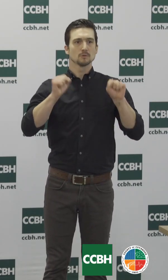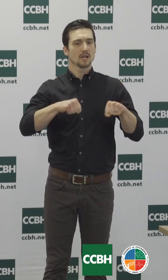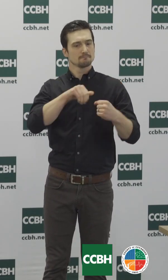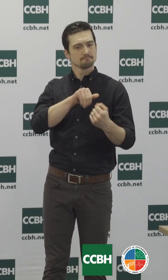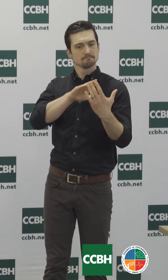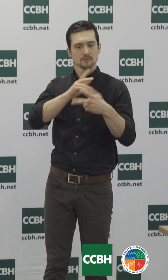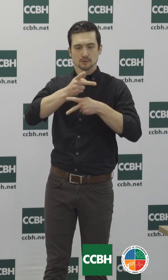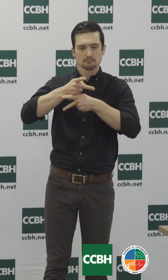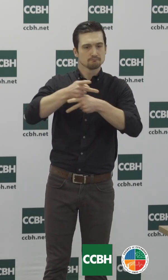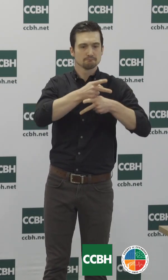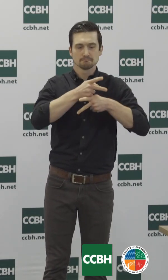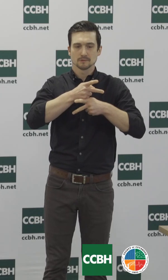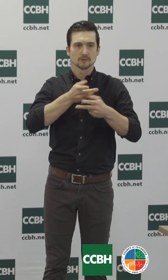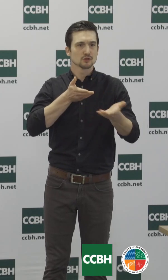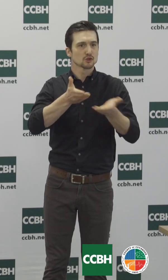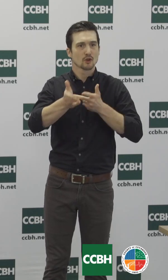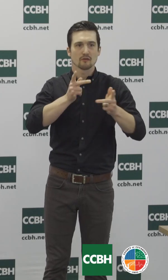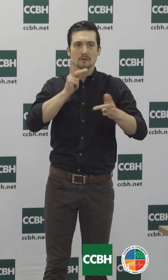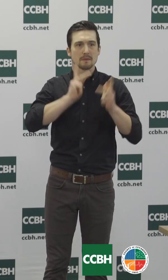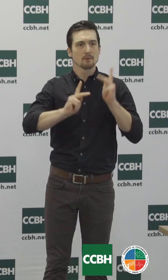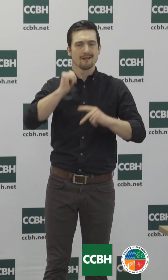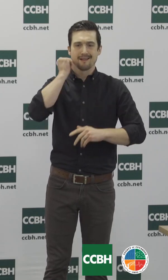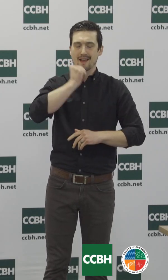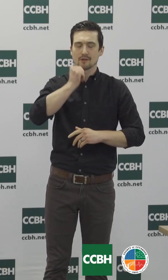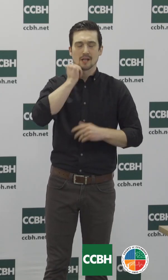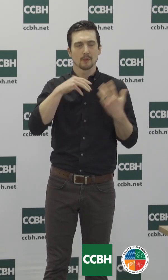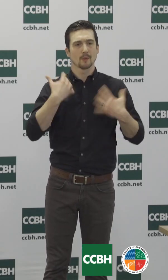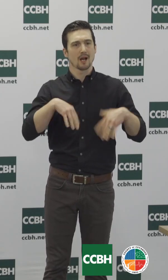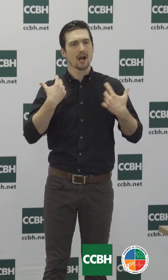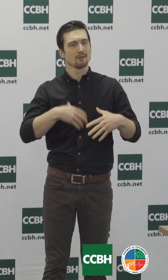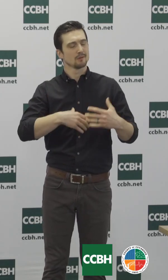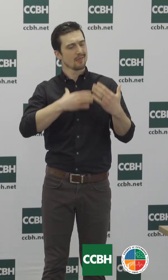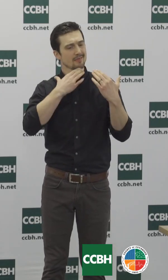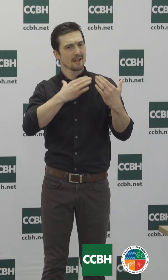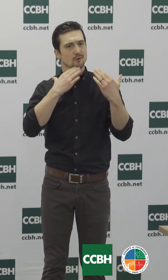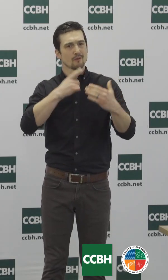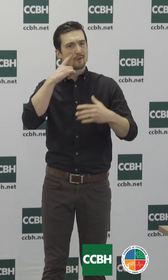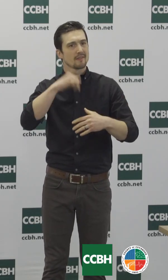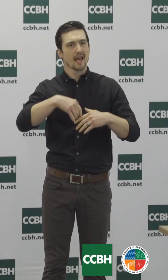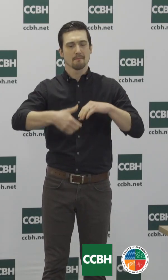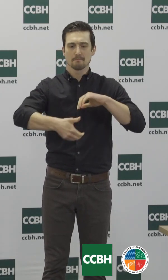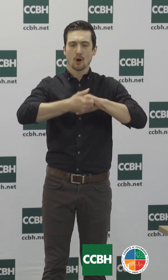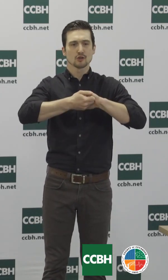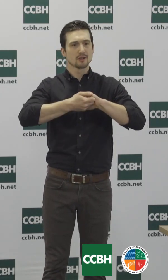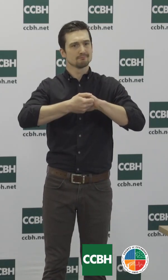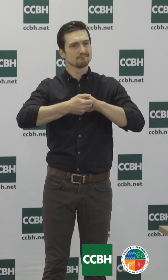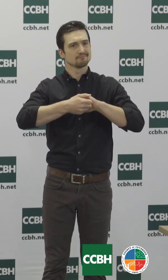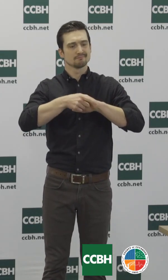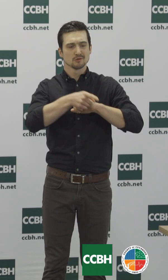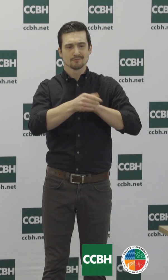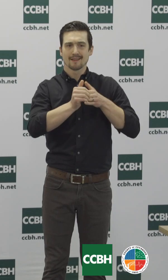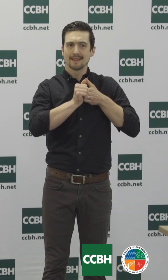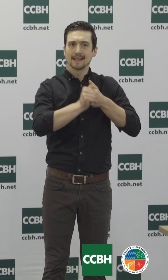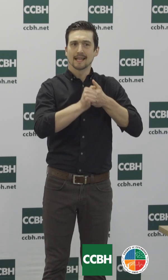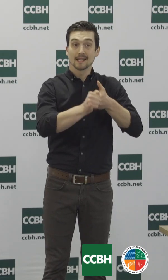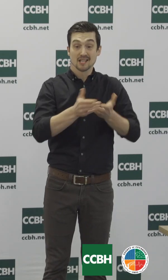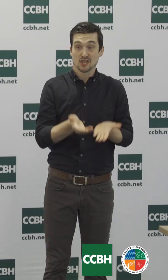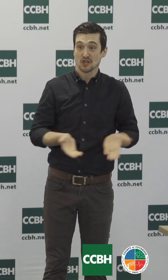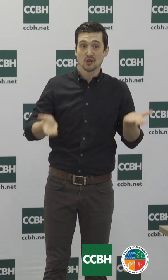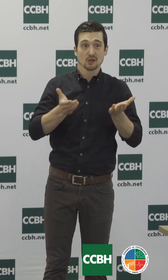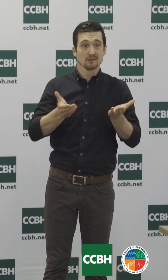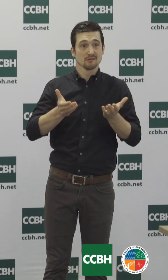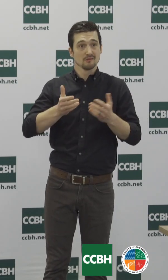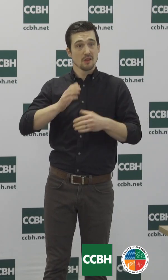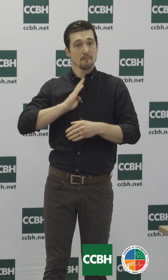daily basis. And we are incredibly grateful for that partnership and that leadership. And we here at the Board of Health continue to